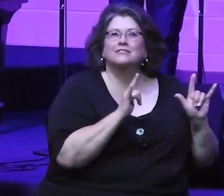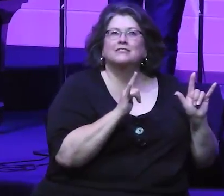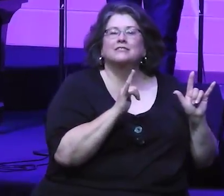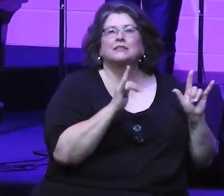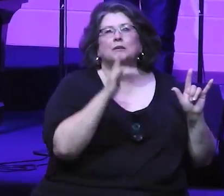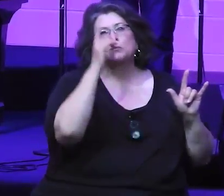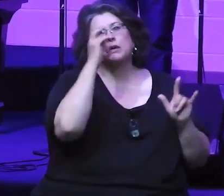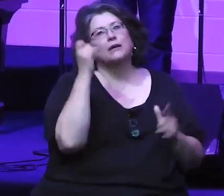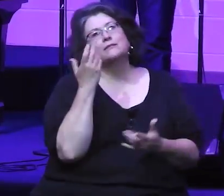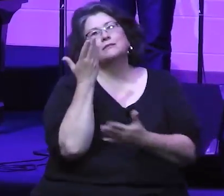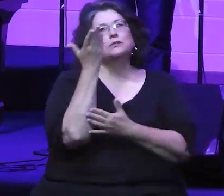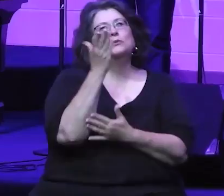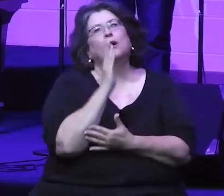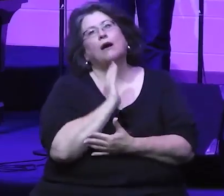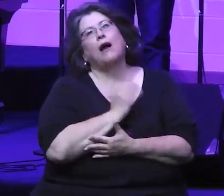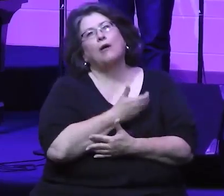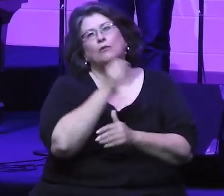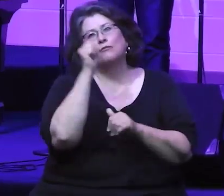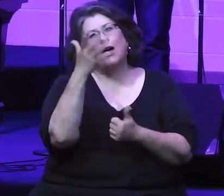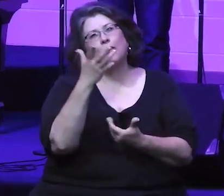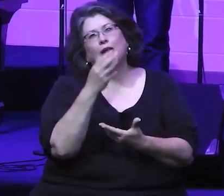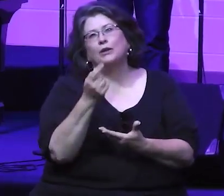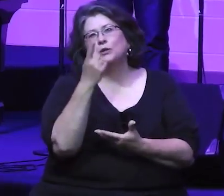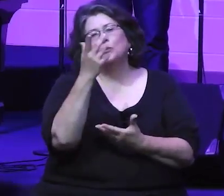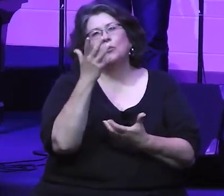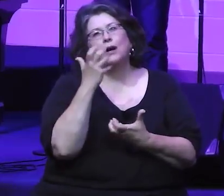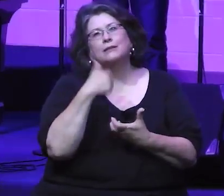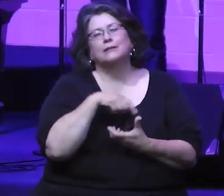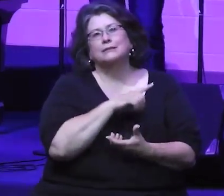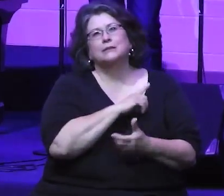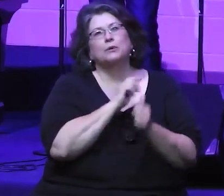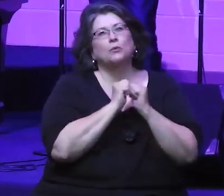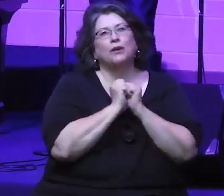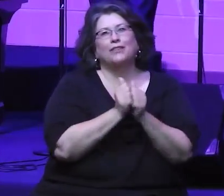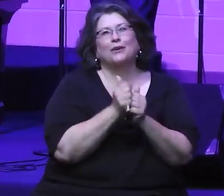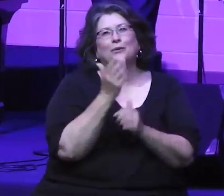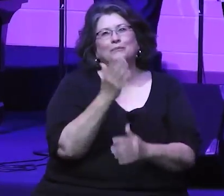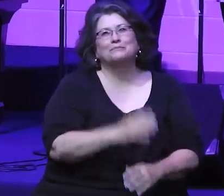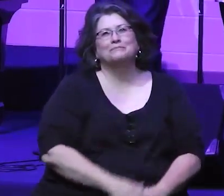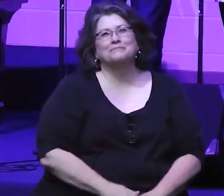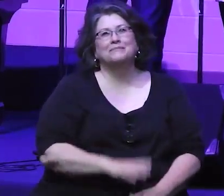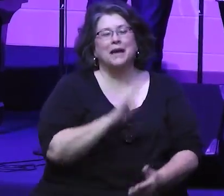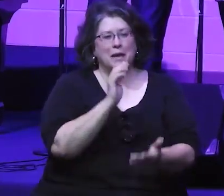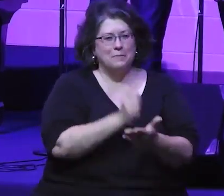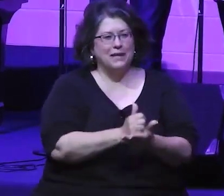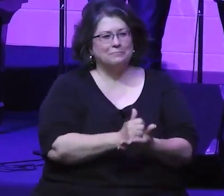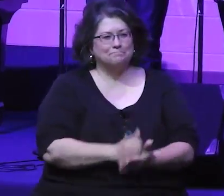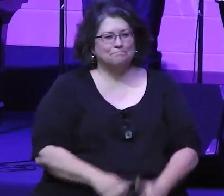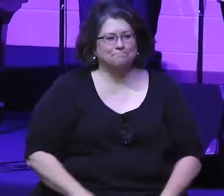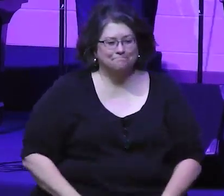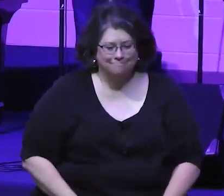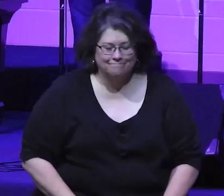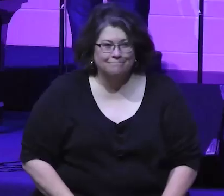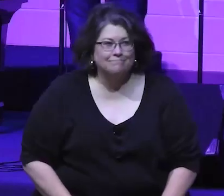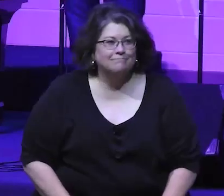you want us to be with you. Amen.